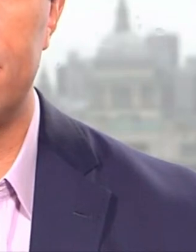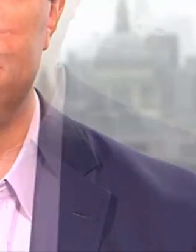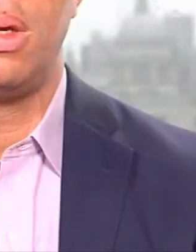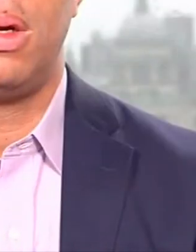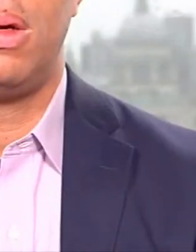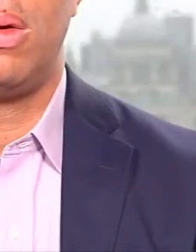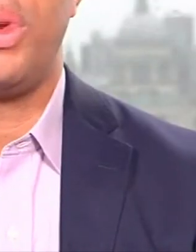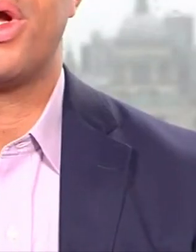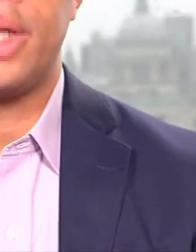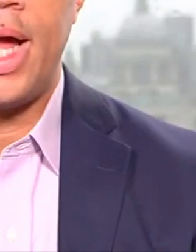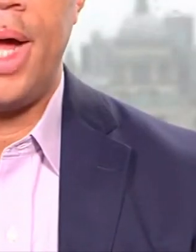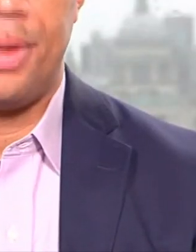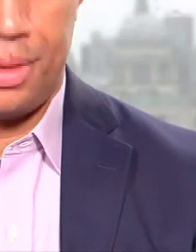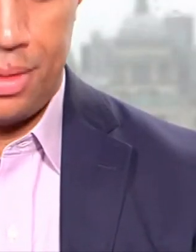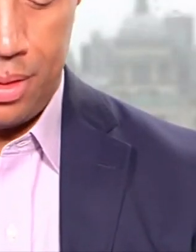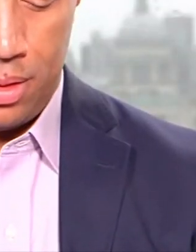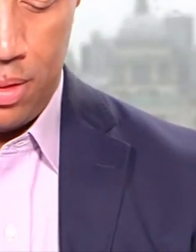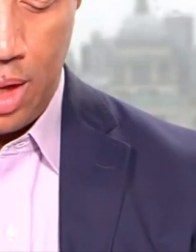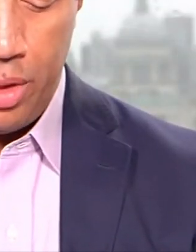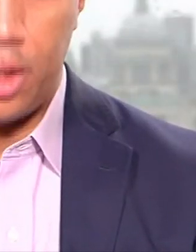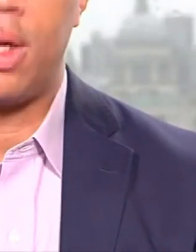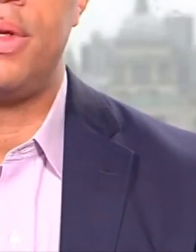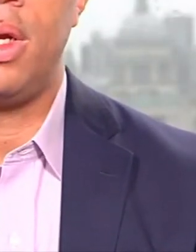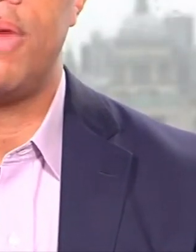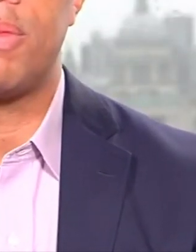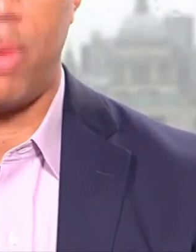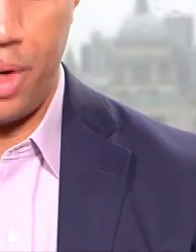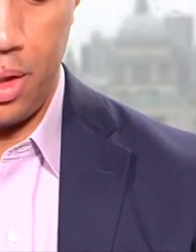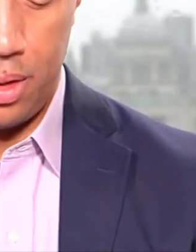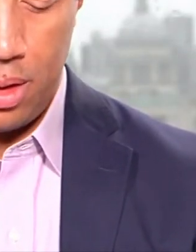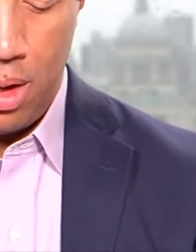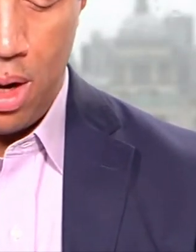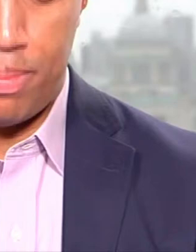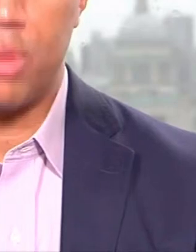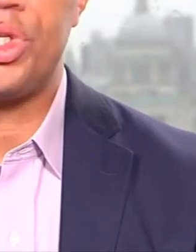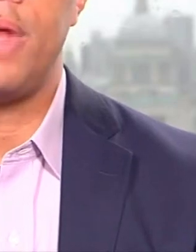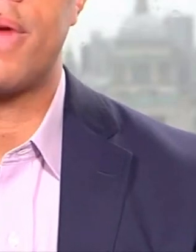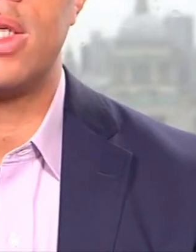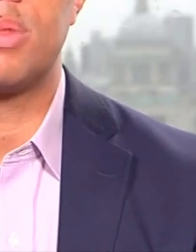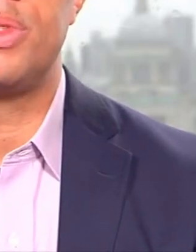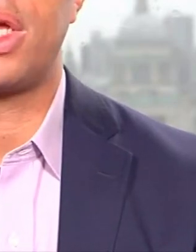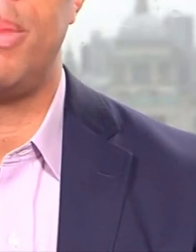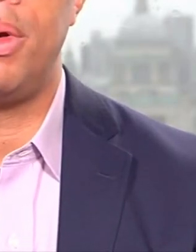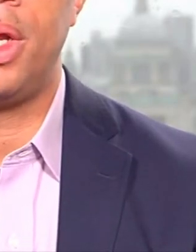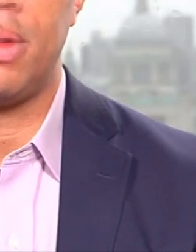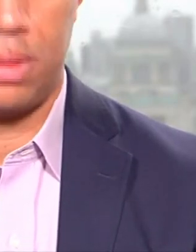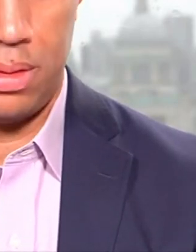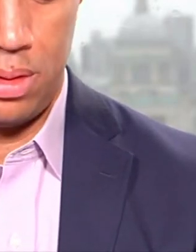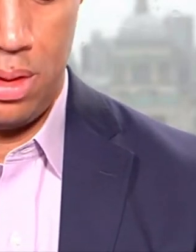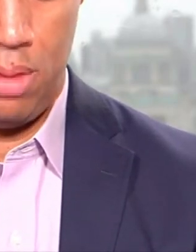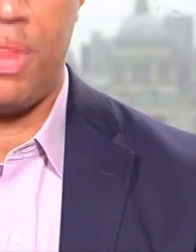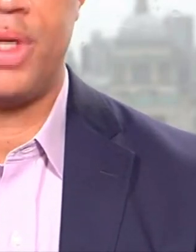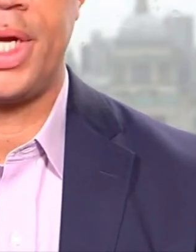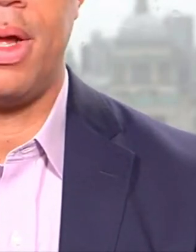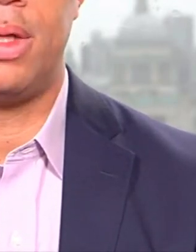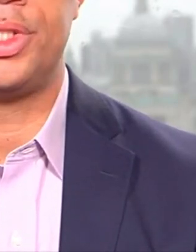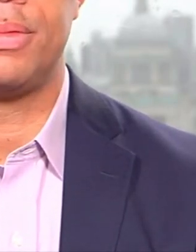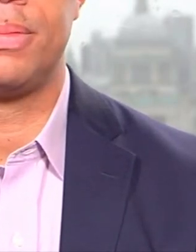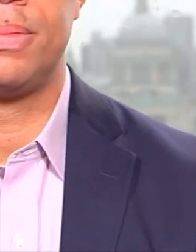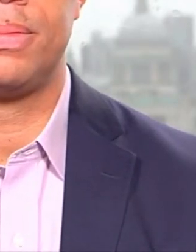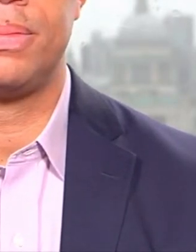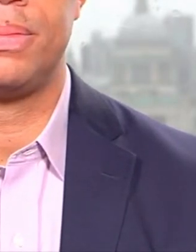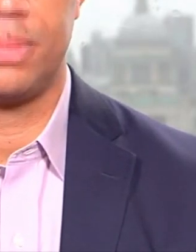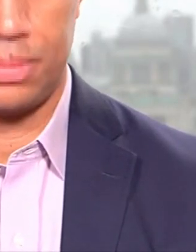COVID-19. We are glad that we can continue supporting our customers' customers and communities with our